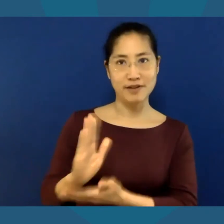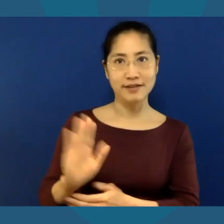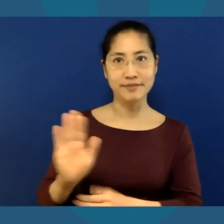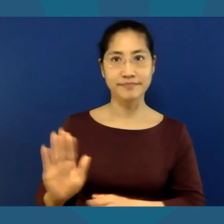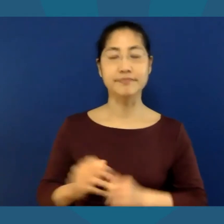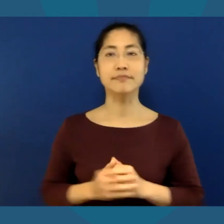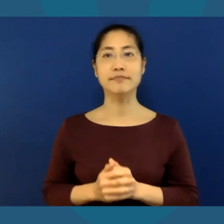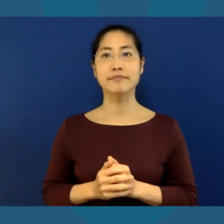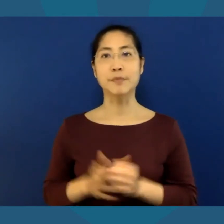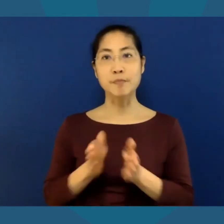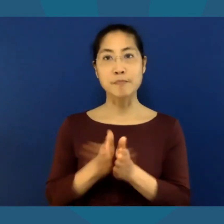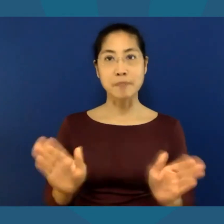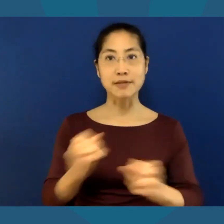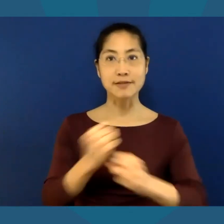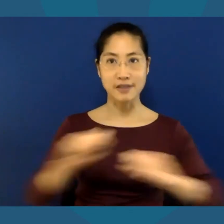public safety,